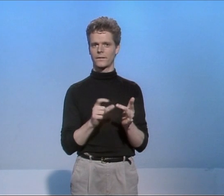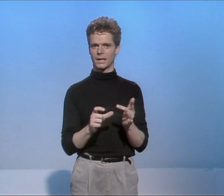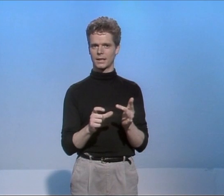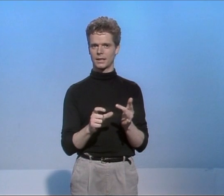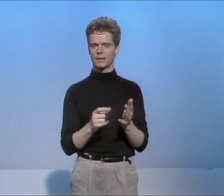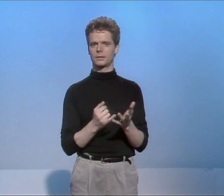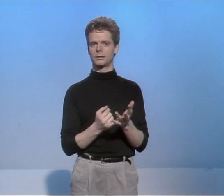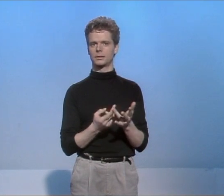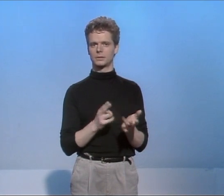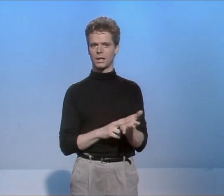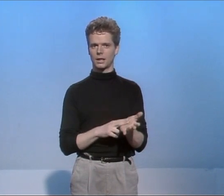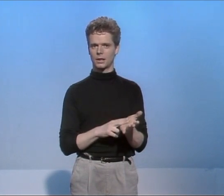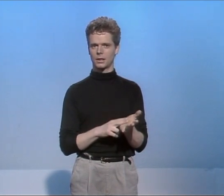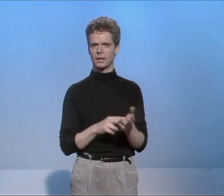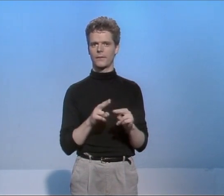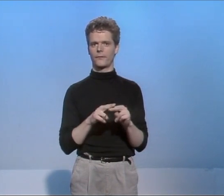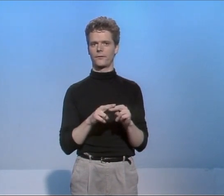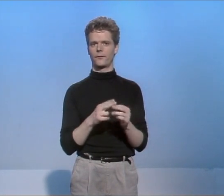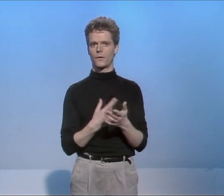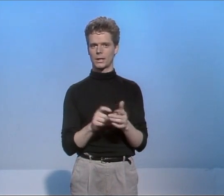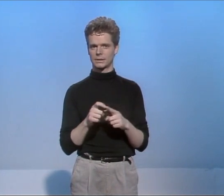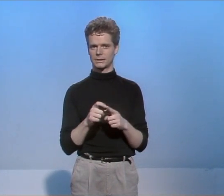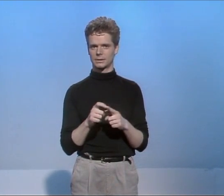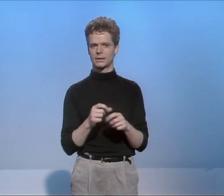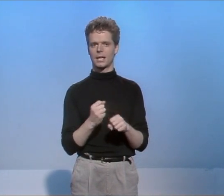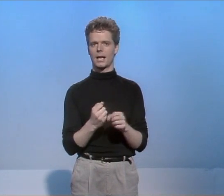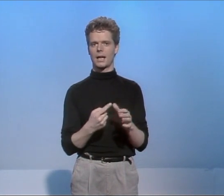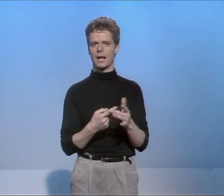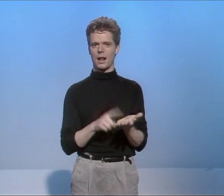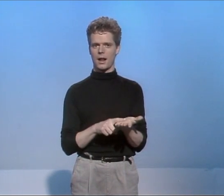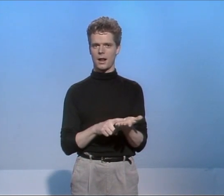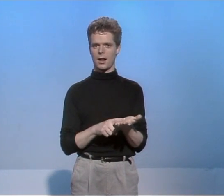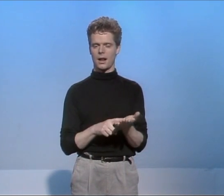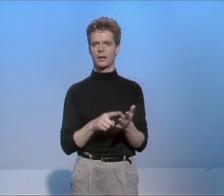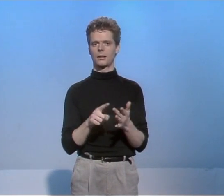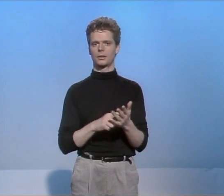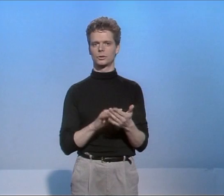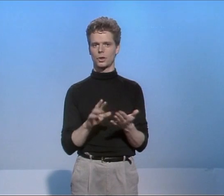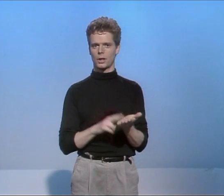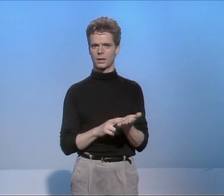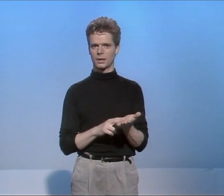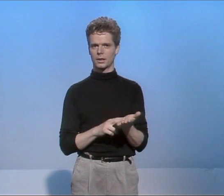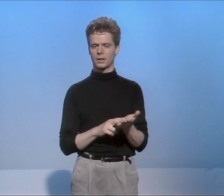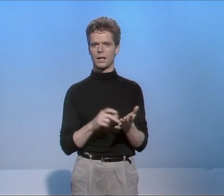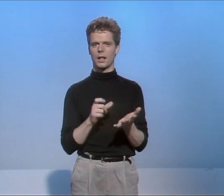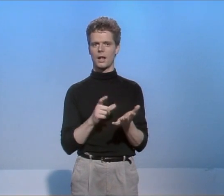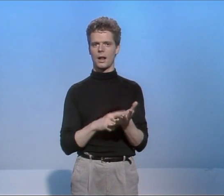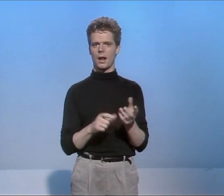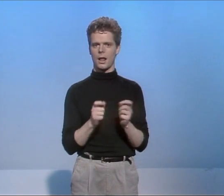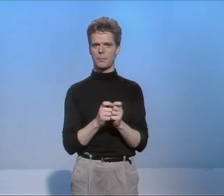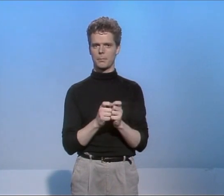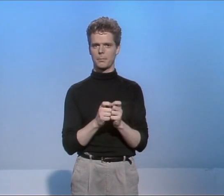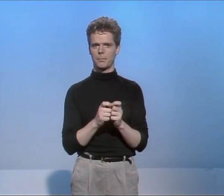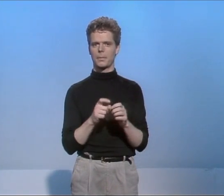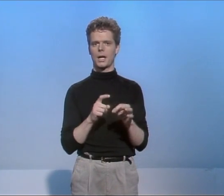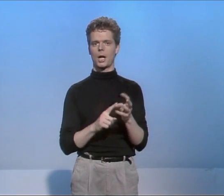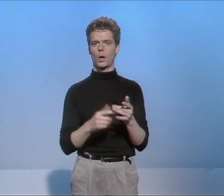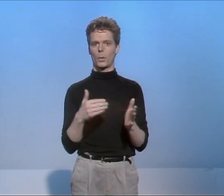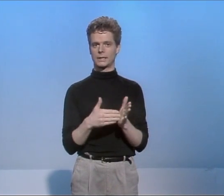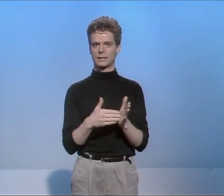Vic, Son, Fred, Gail, John, Club, Quiz.